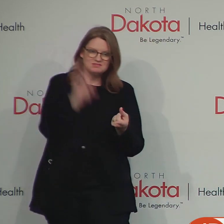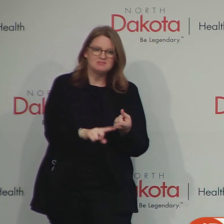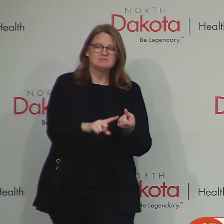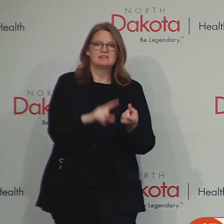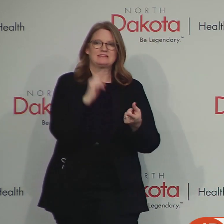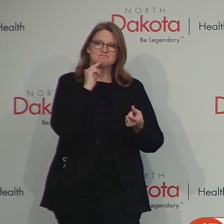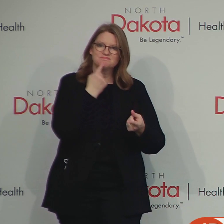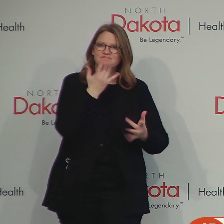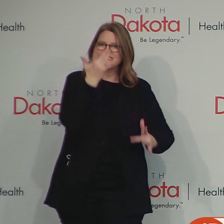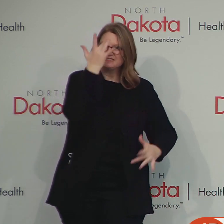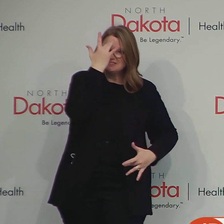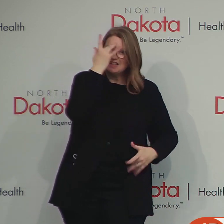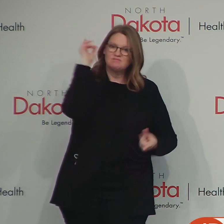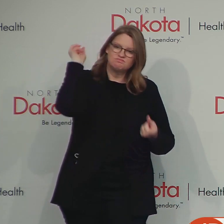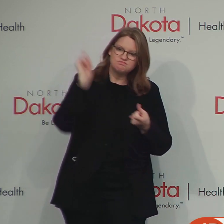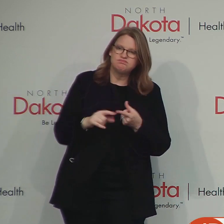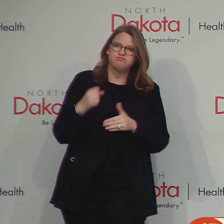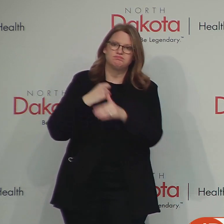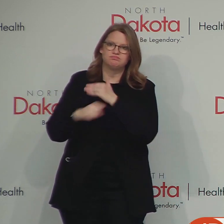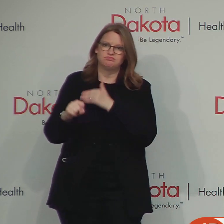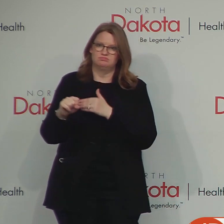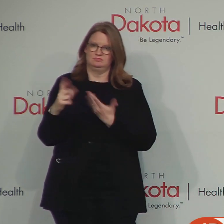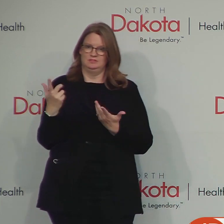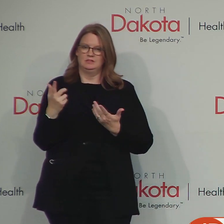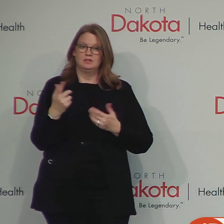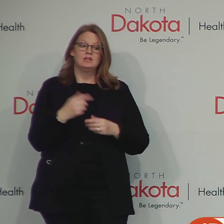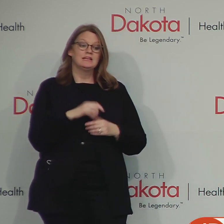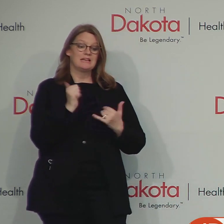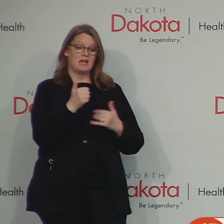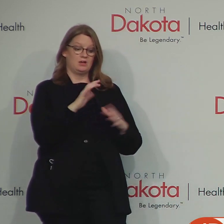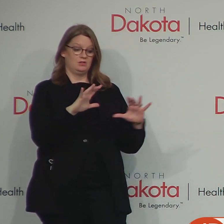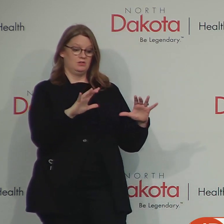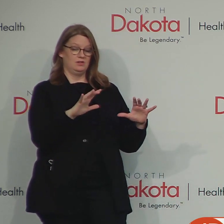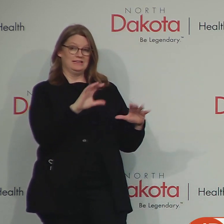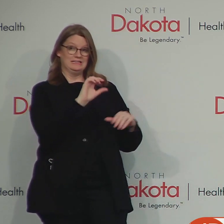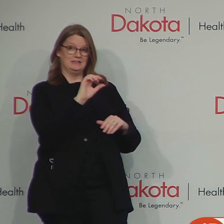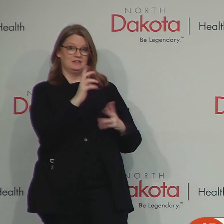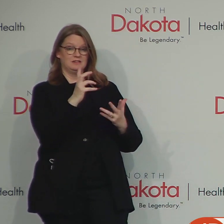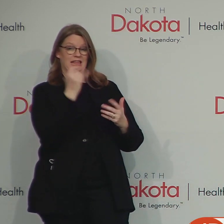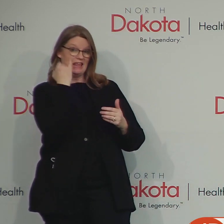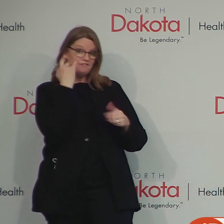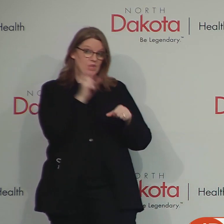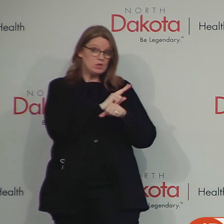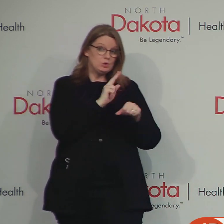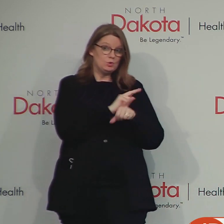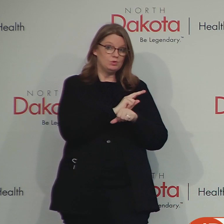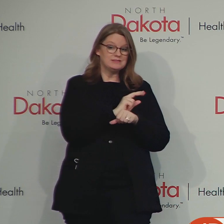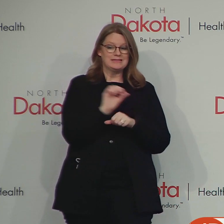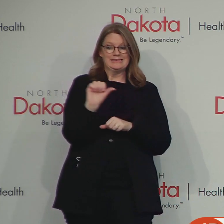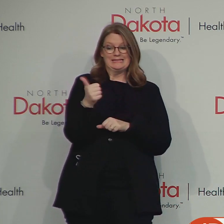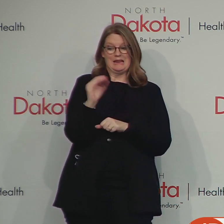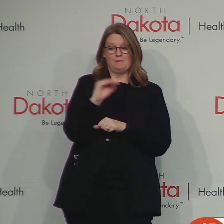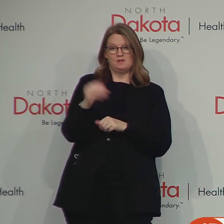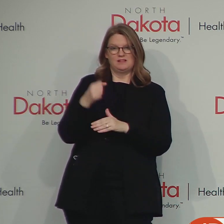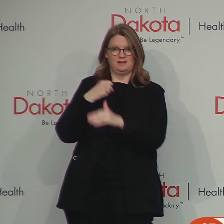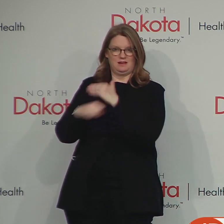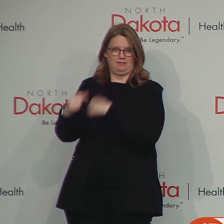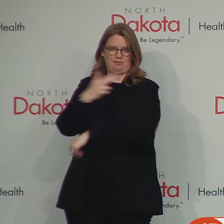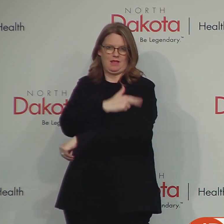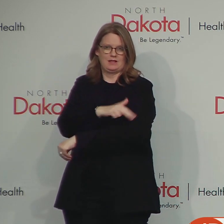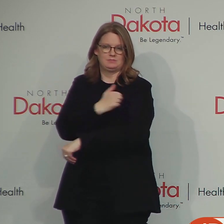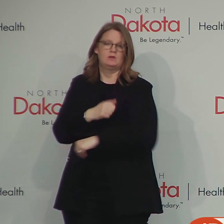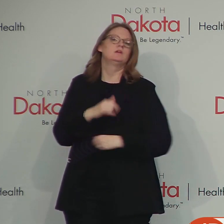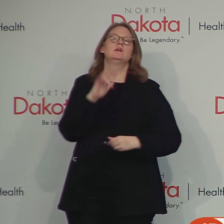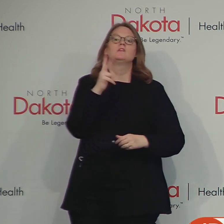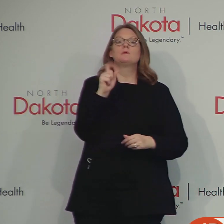hospitalizations. Untreated, roughly 10% of COVID-positive patients are winding up in the hospital. Only 3.5% of